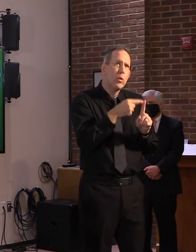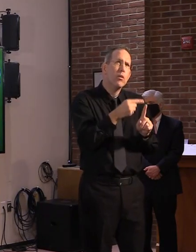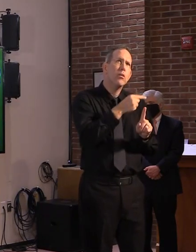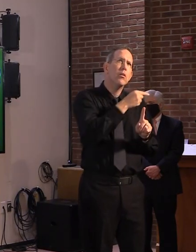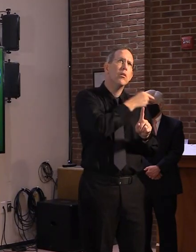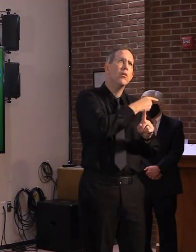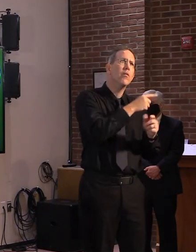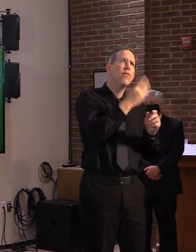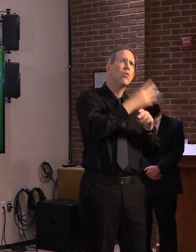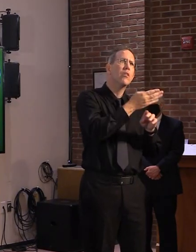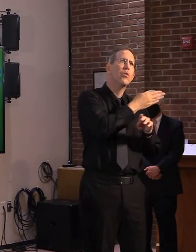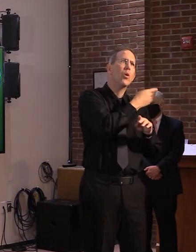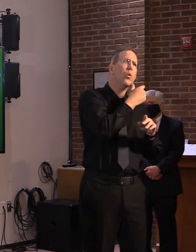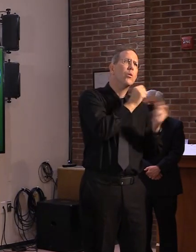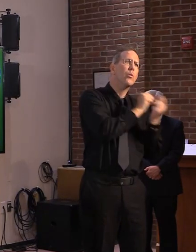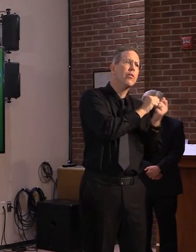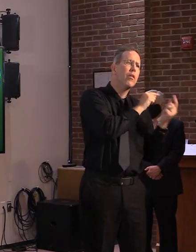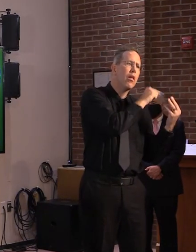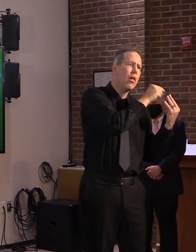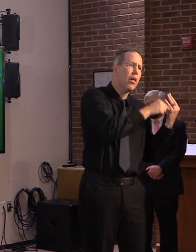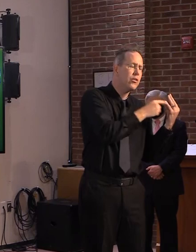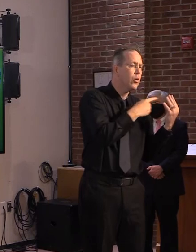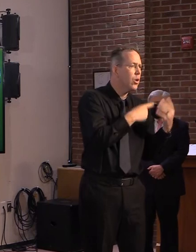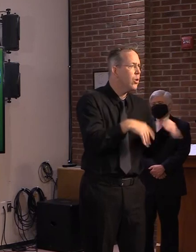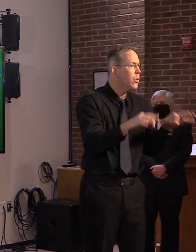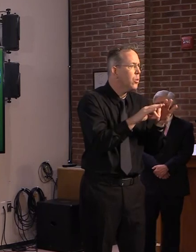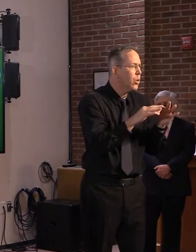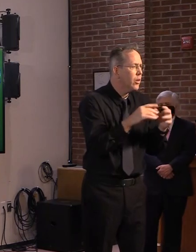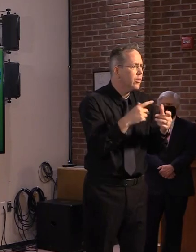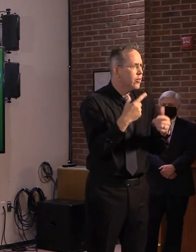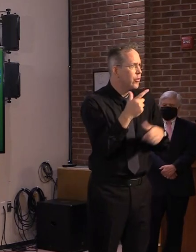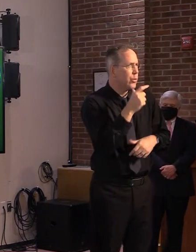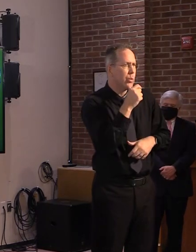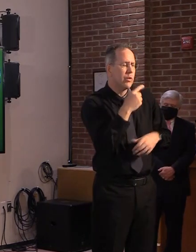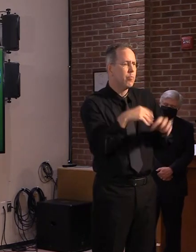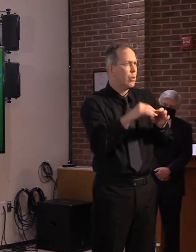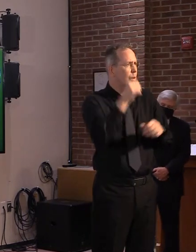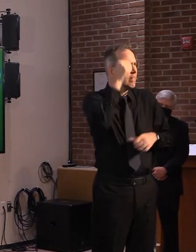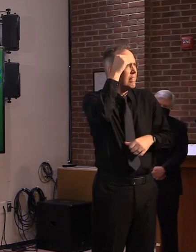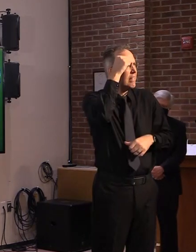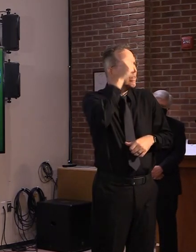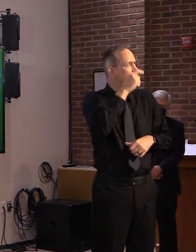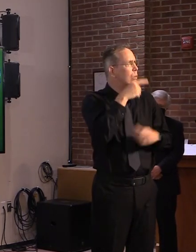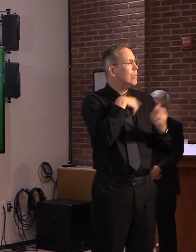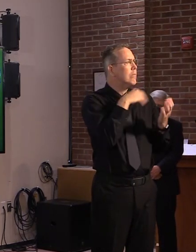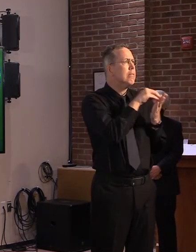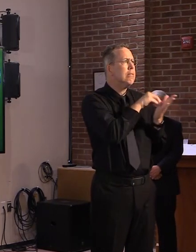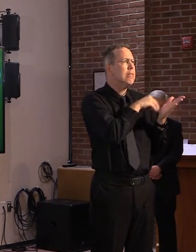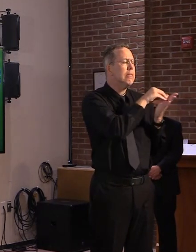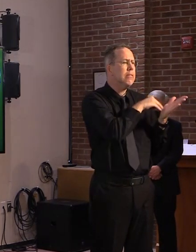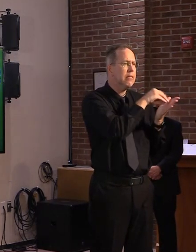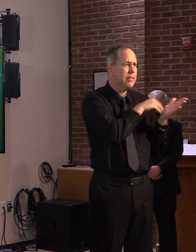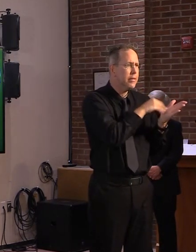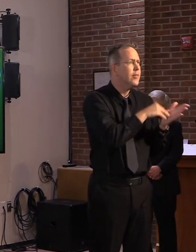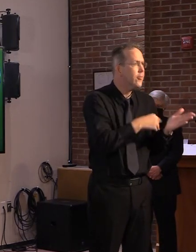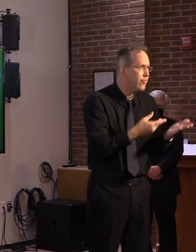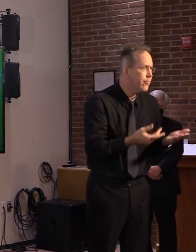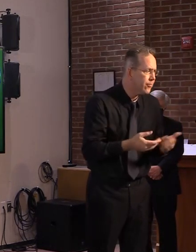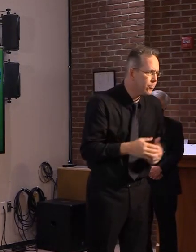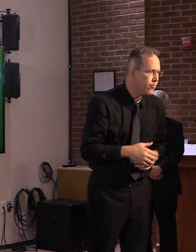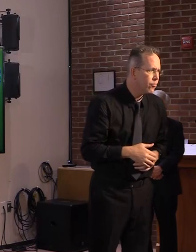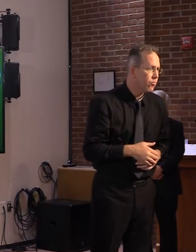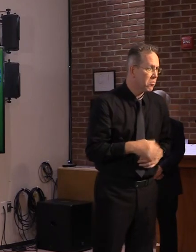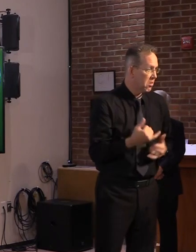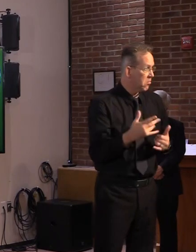of connectivity in their lives. So that's very complex. But it's all gone very well, I have to say.